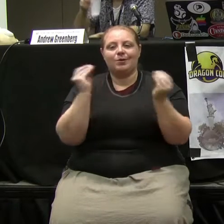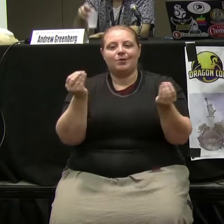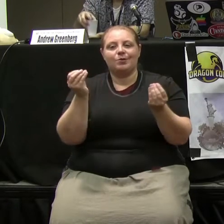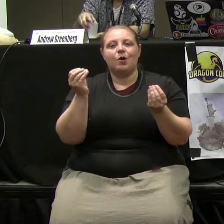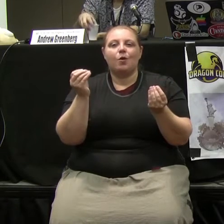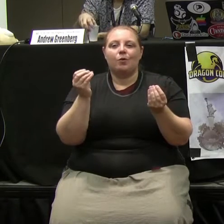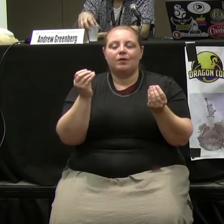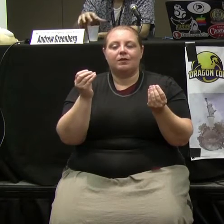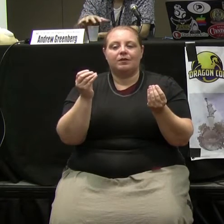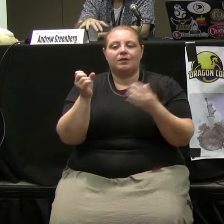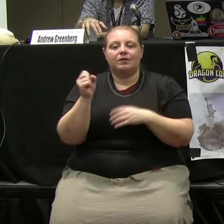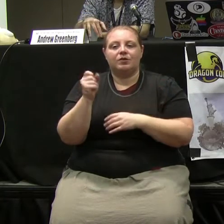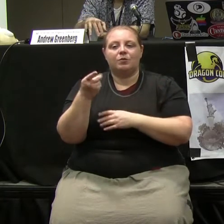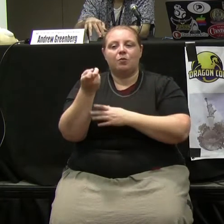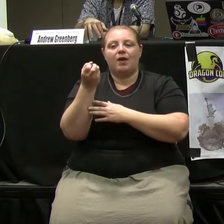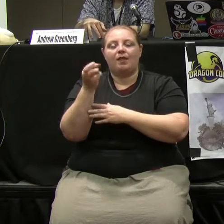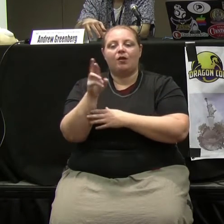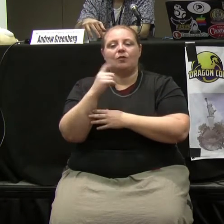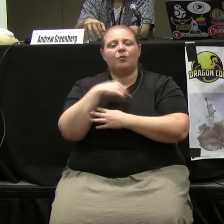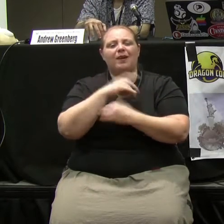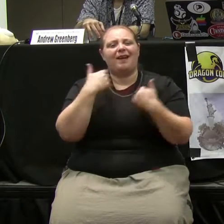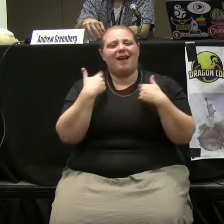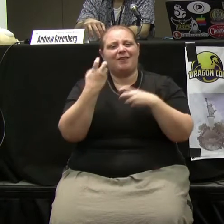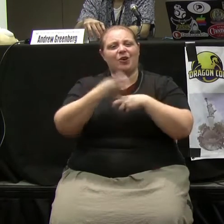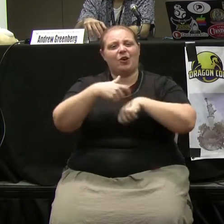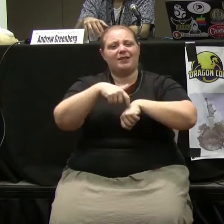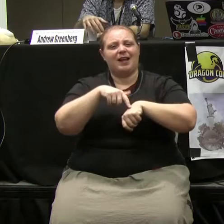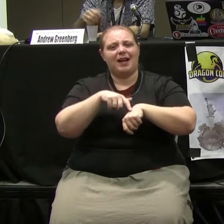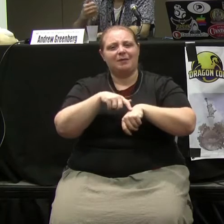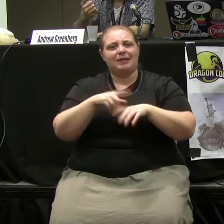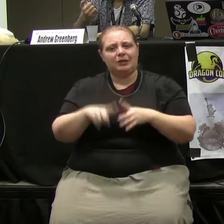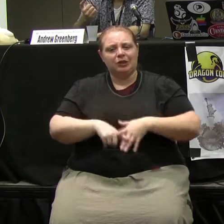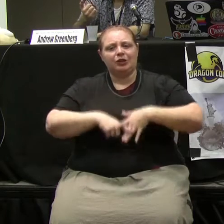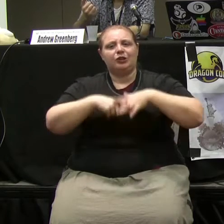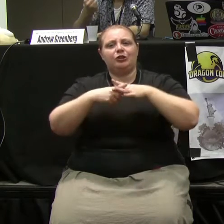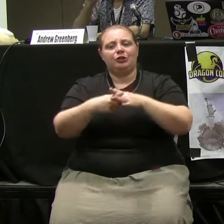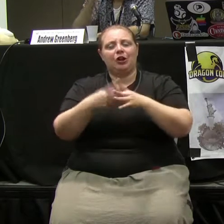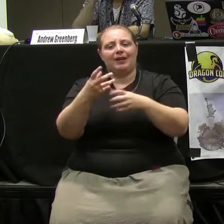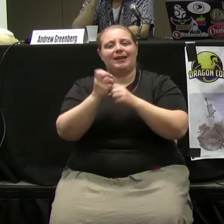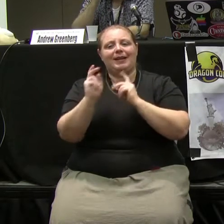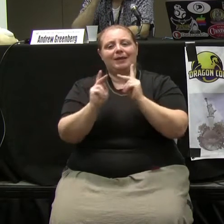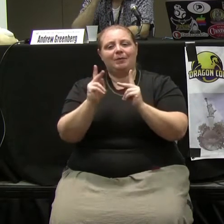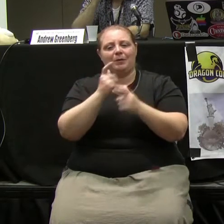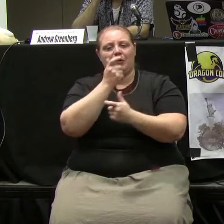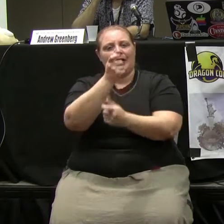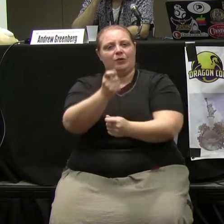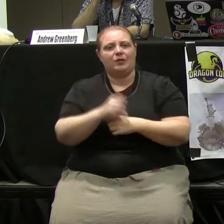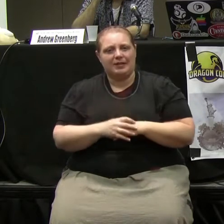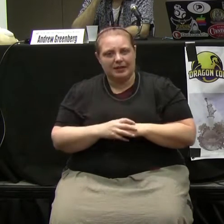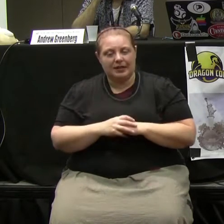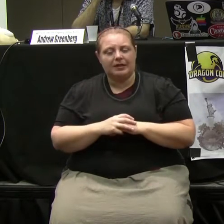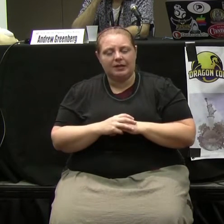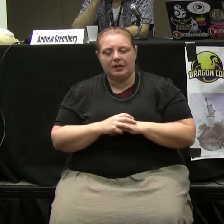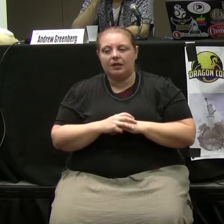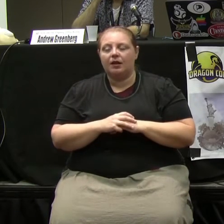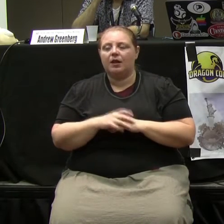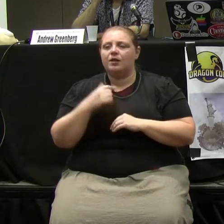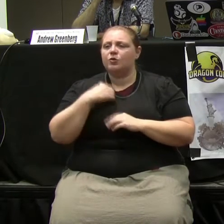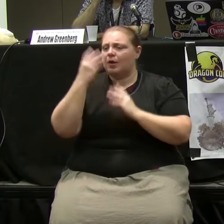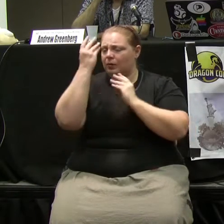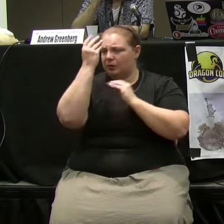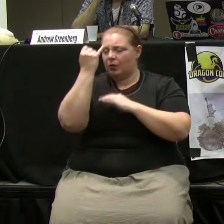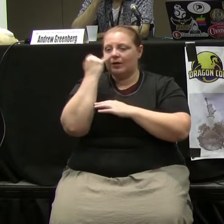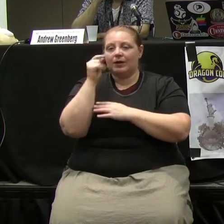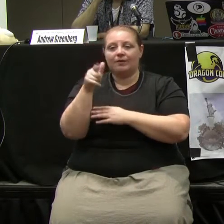effect. And we're kind of having trouble getting traction with getting people interested. And I'm wondering